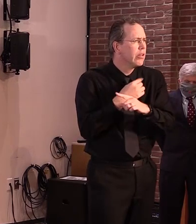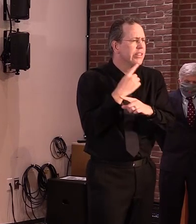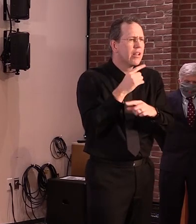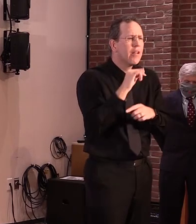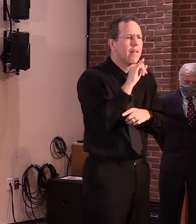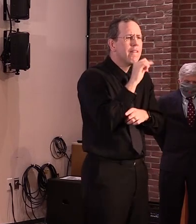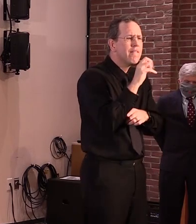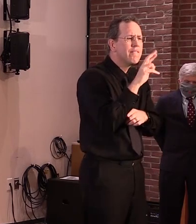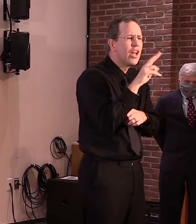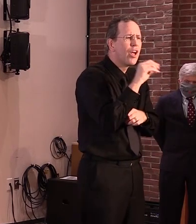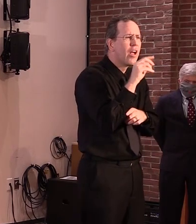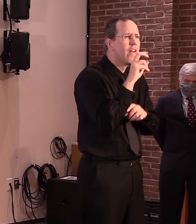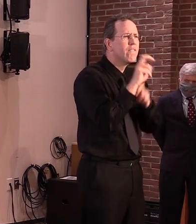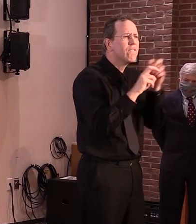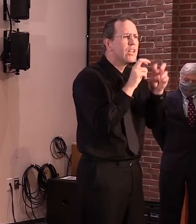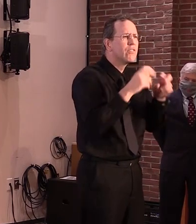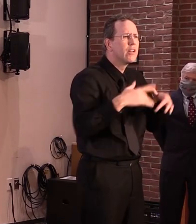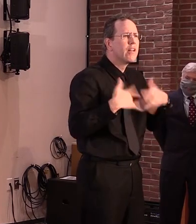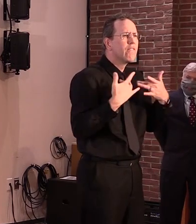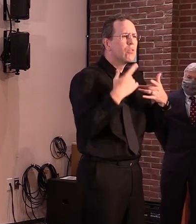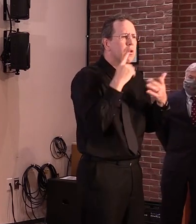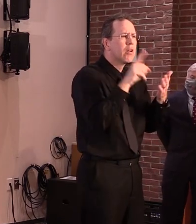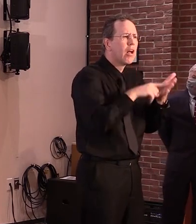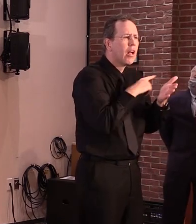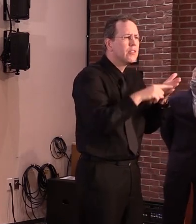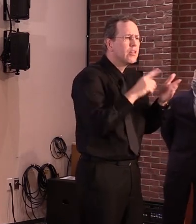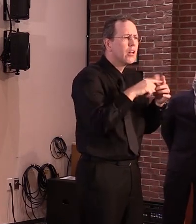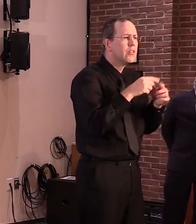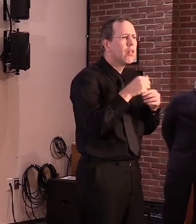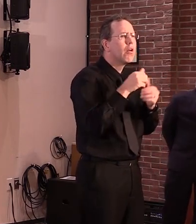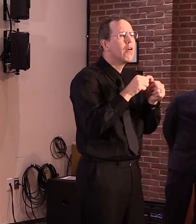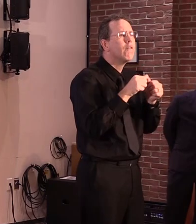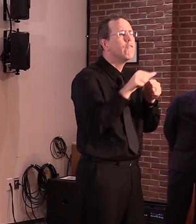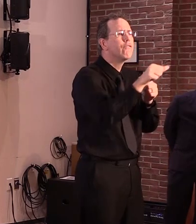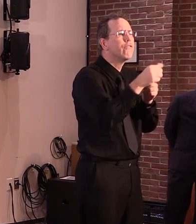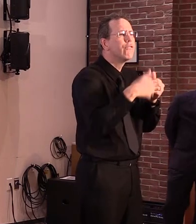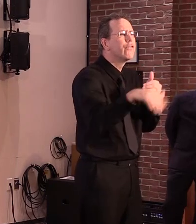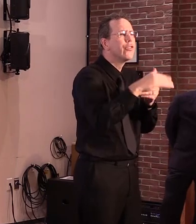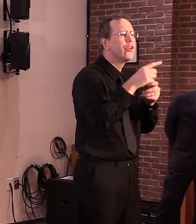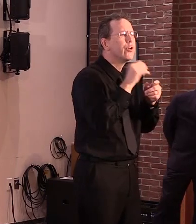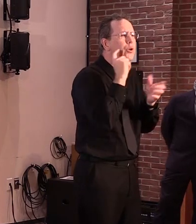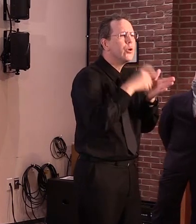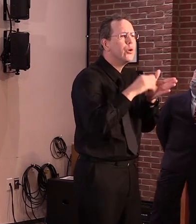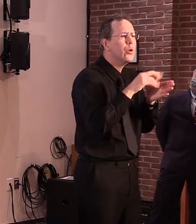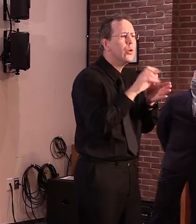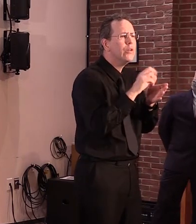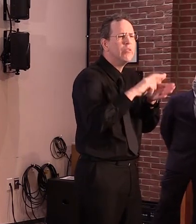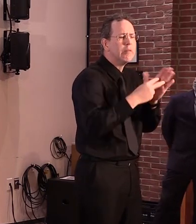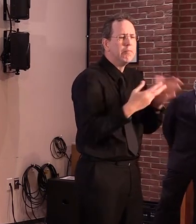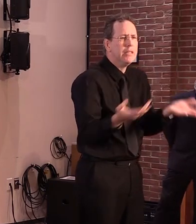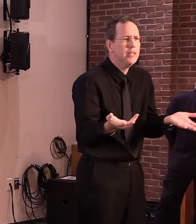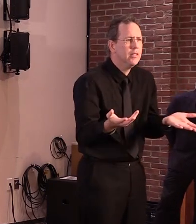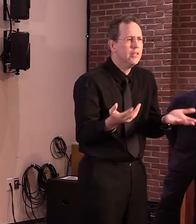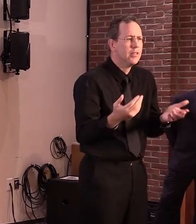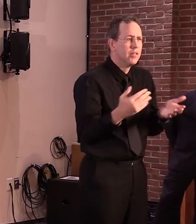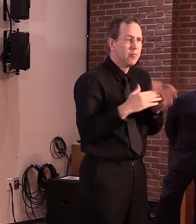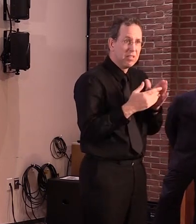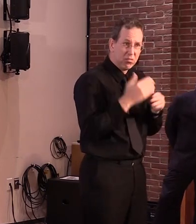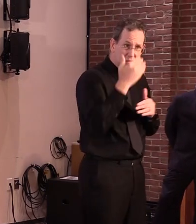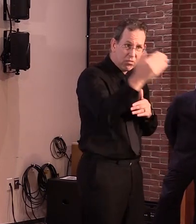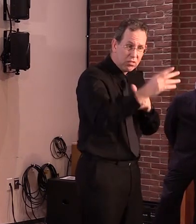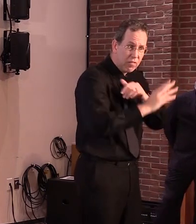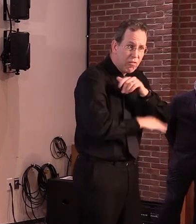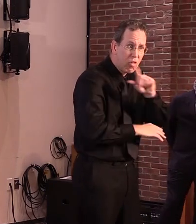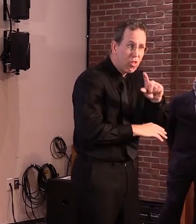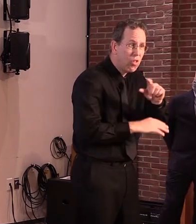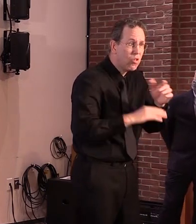events be notifying their vendors of the cancellation, or is it possible we would see a change that would fall under the further notice? Well, we certainly